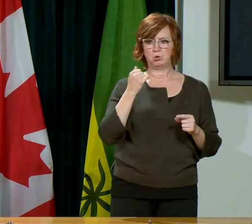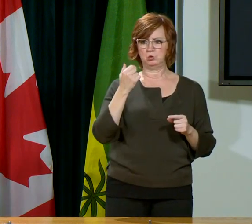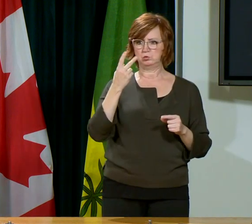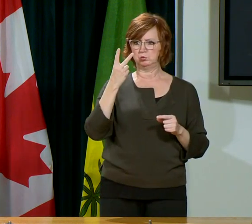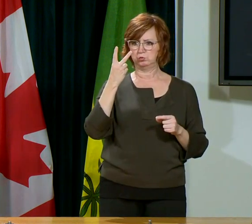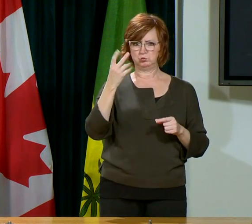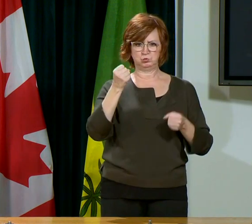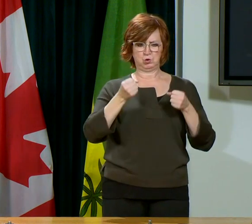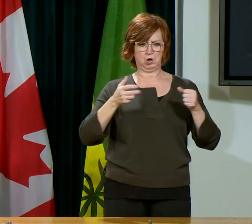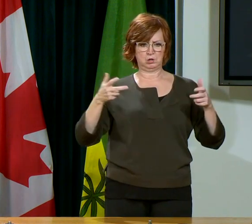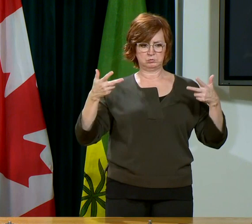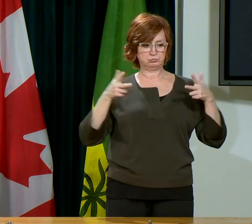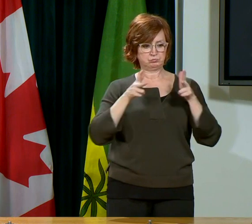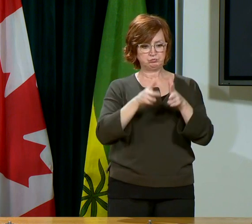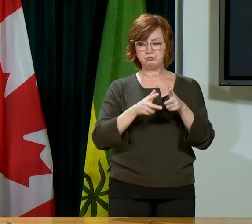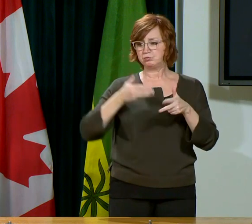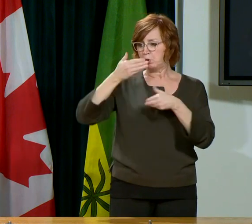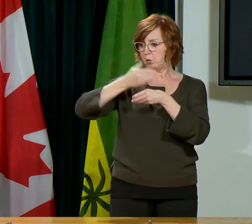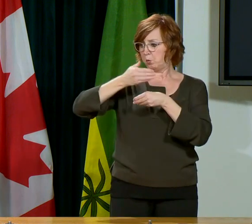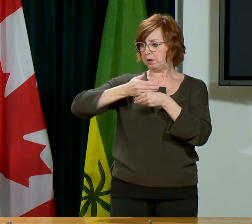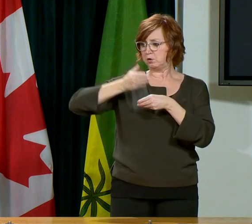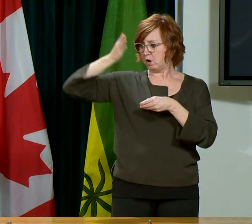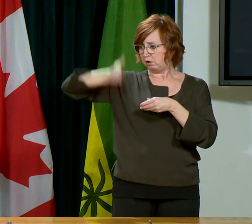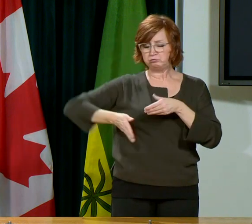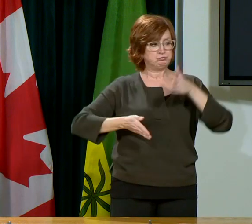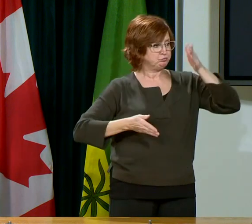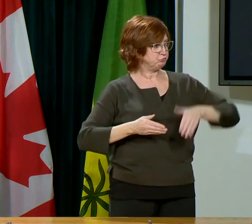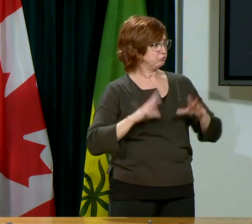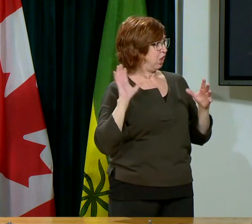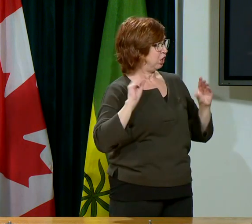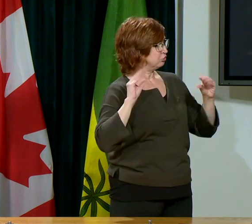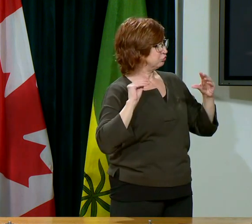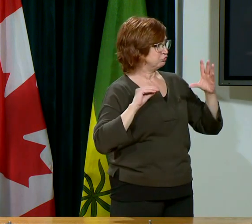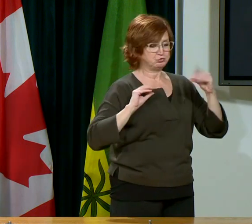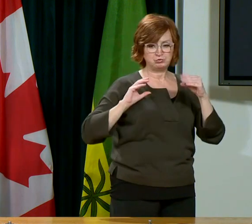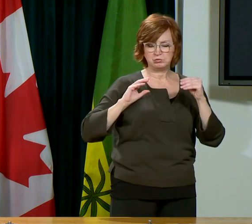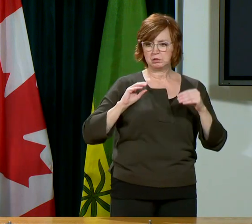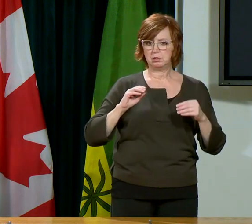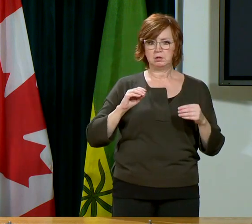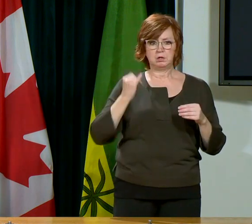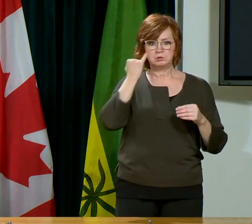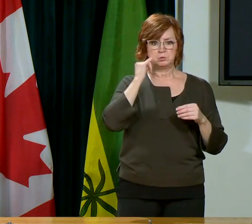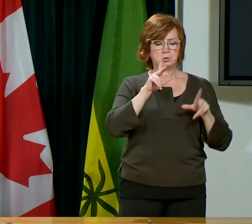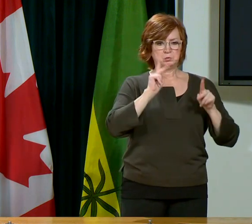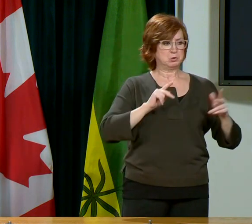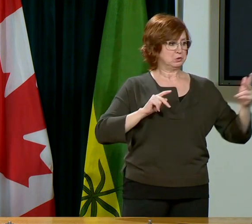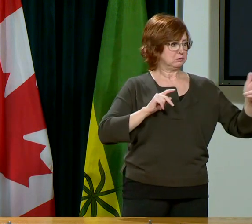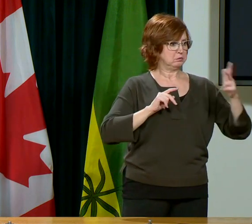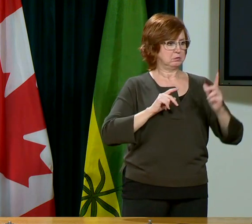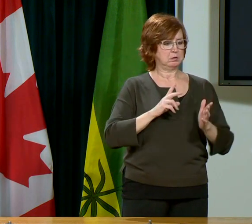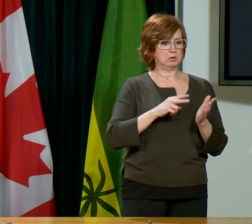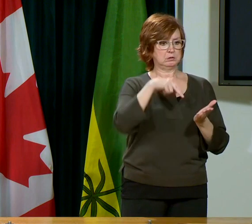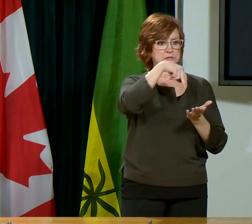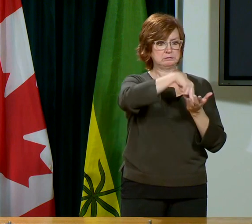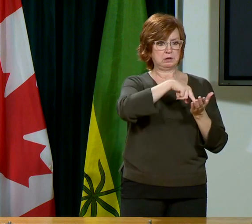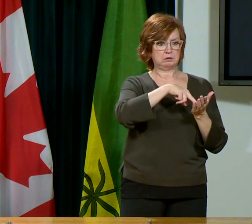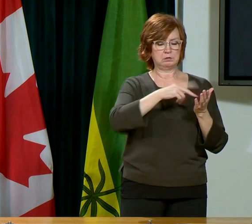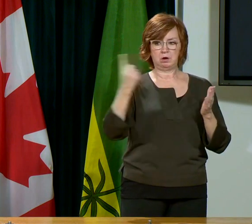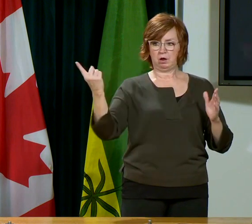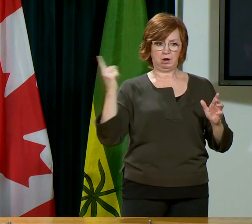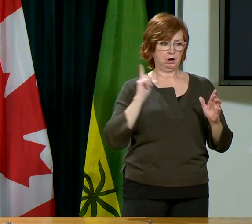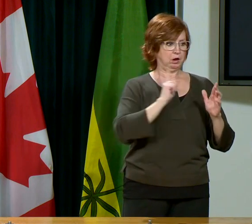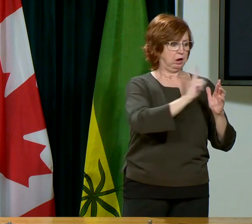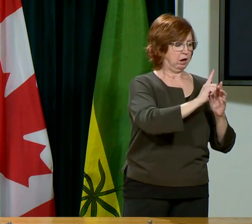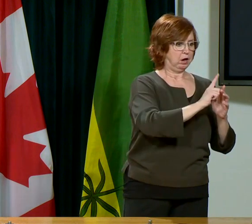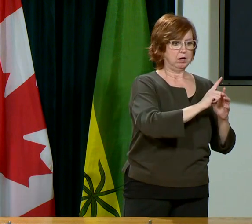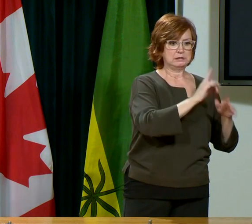increase risk. And I would just like to say that while the public health order is no gatherings of more than 10, the recommendation really